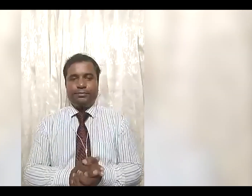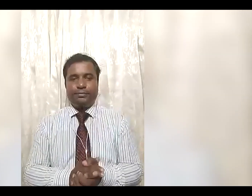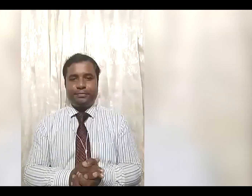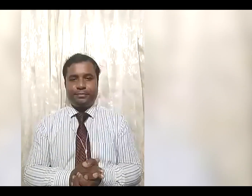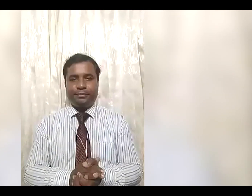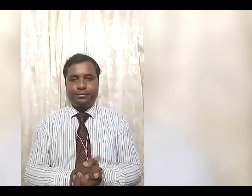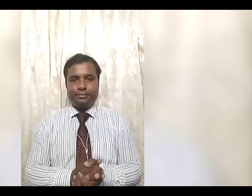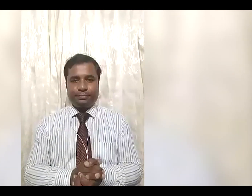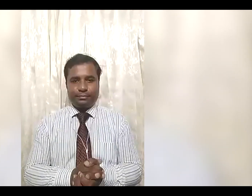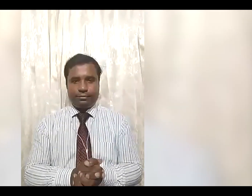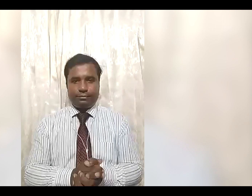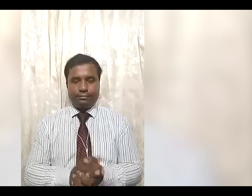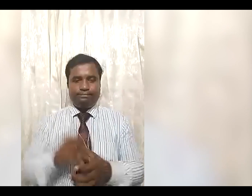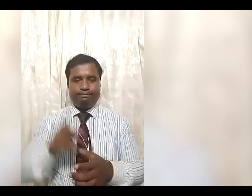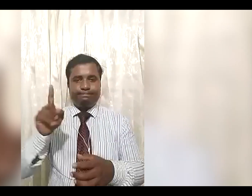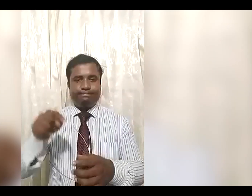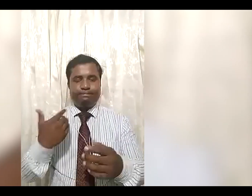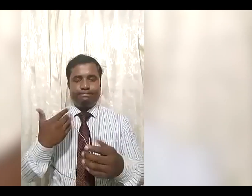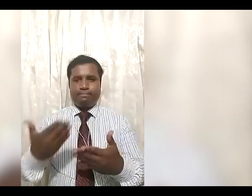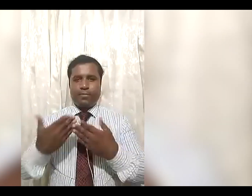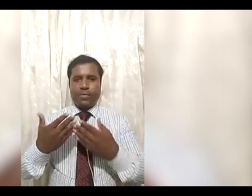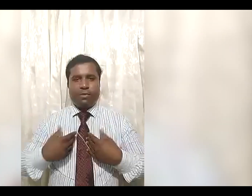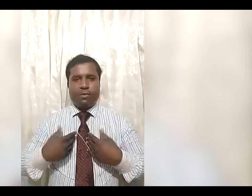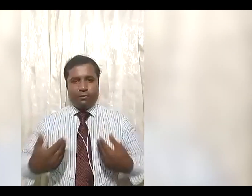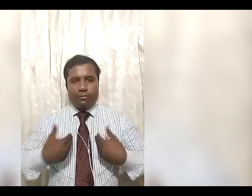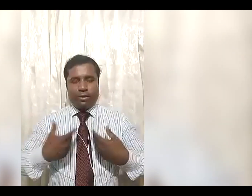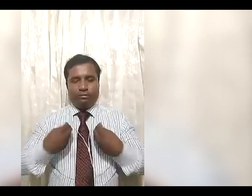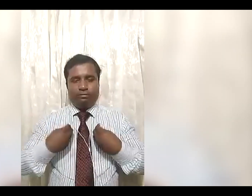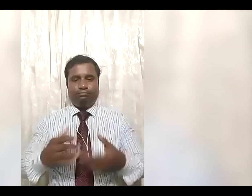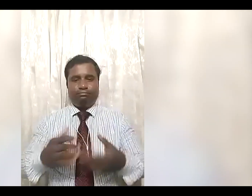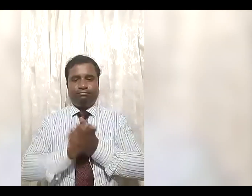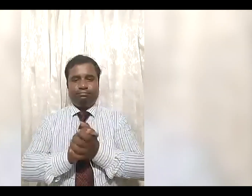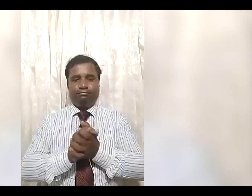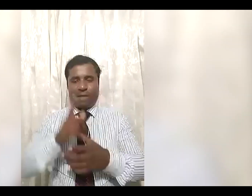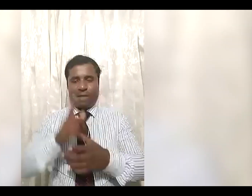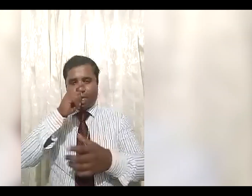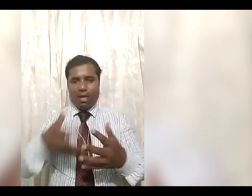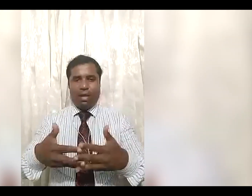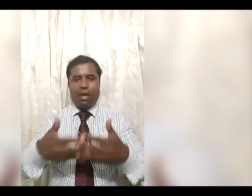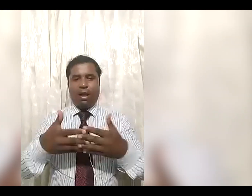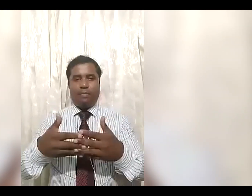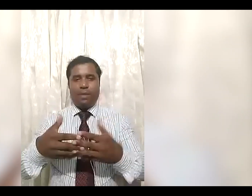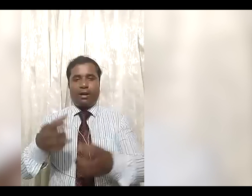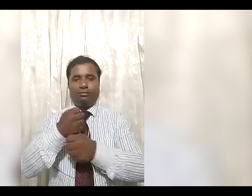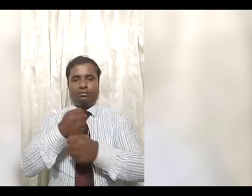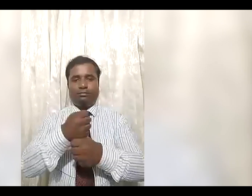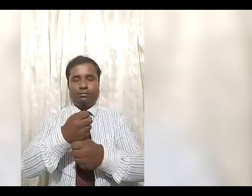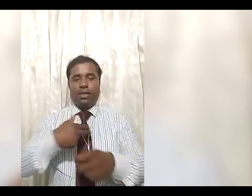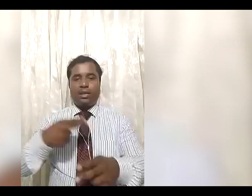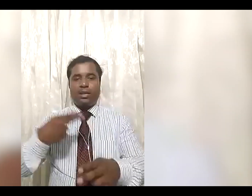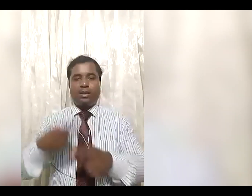a surprise to me, an old friend of the American Center. Nazmus